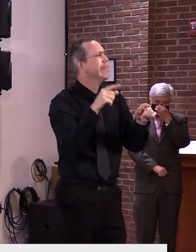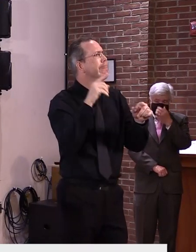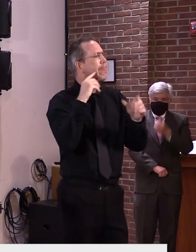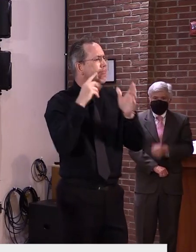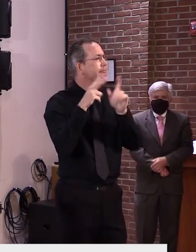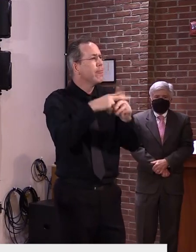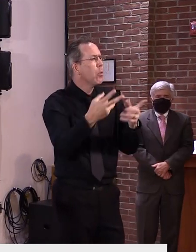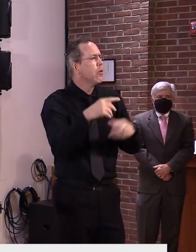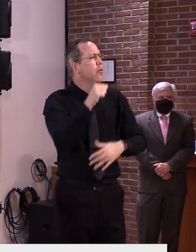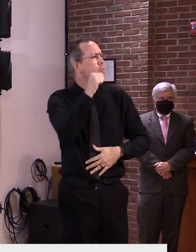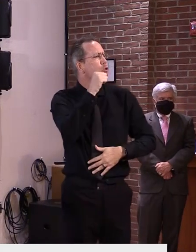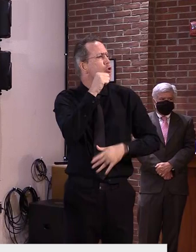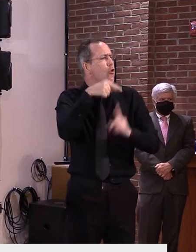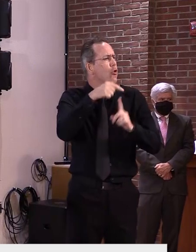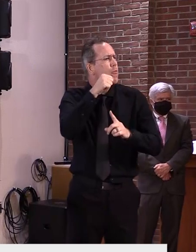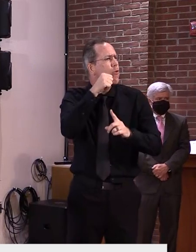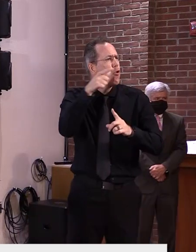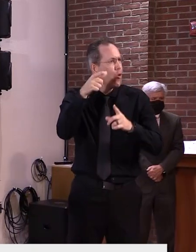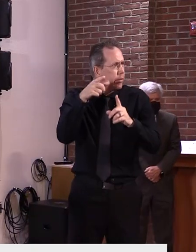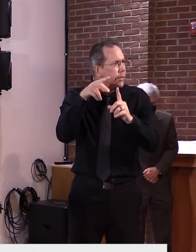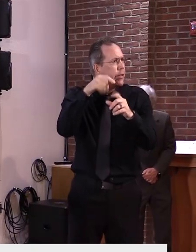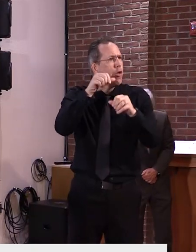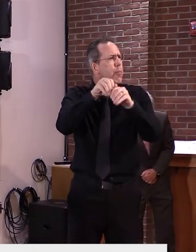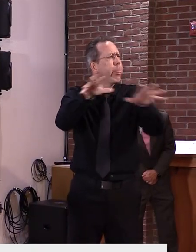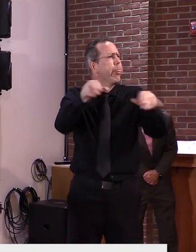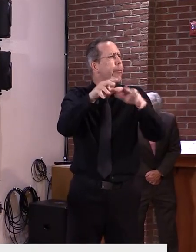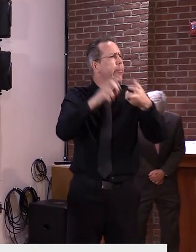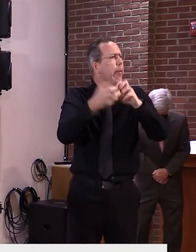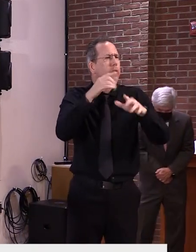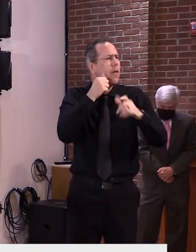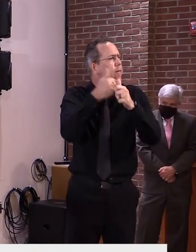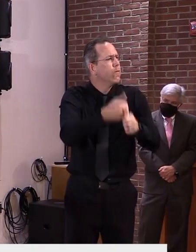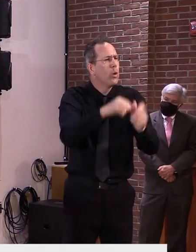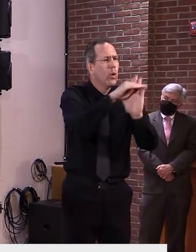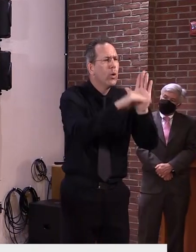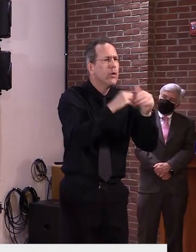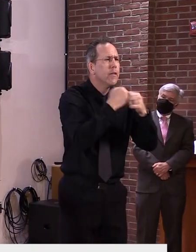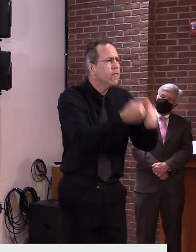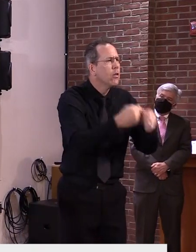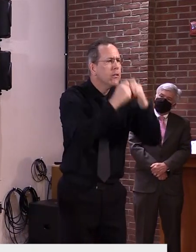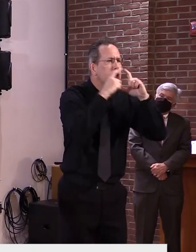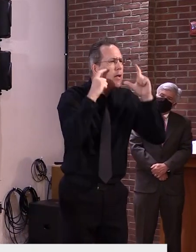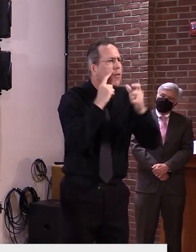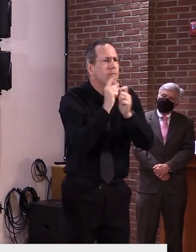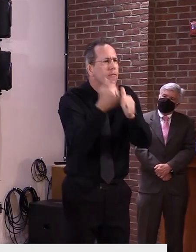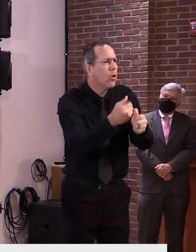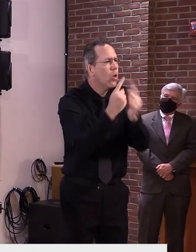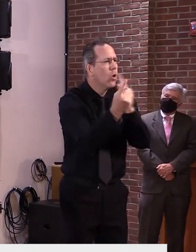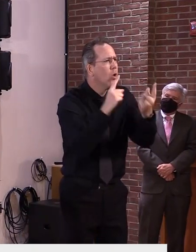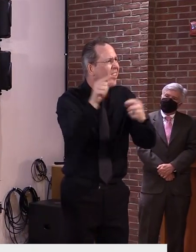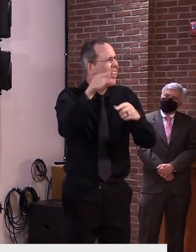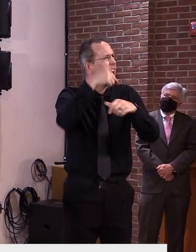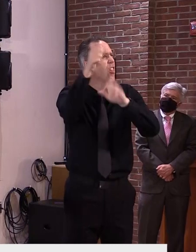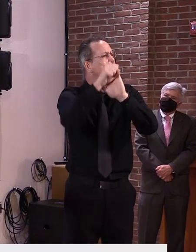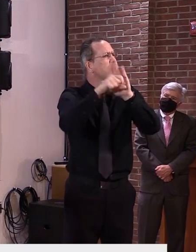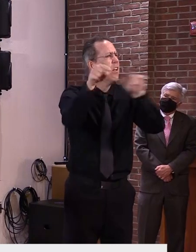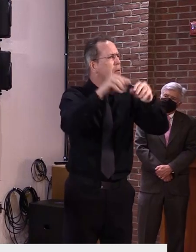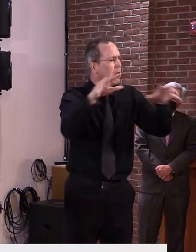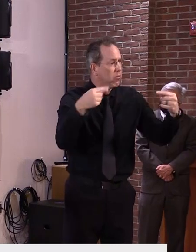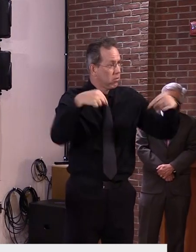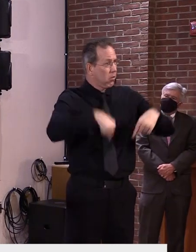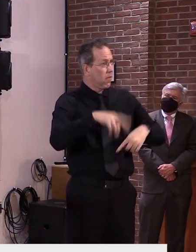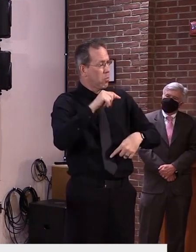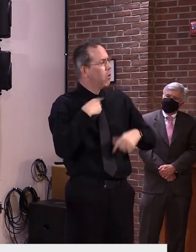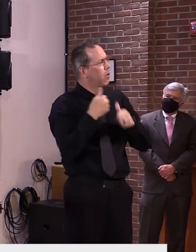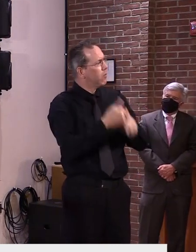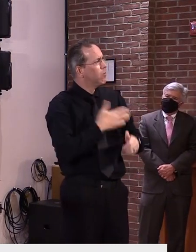seeing. We've opened in a measured way to keep from having to take a step back. But again, as we welcome back more college